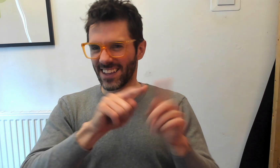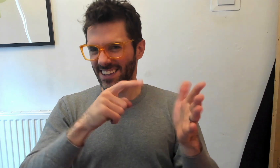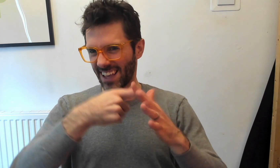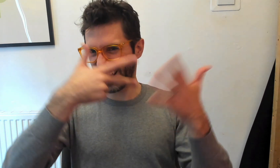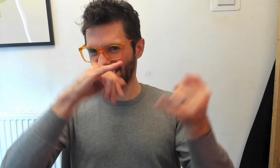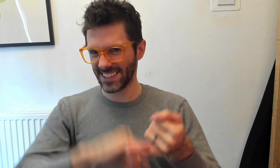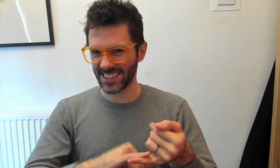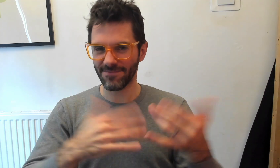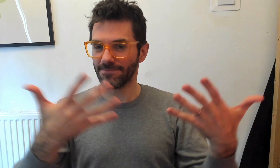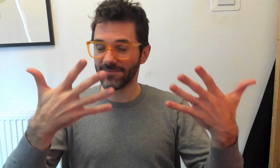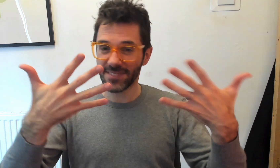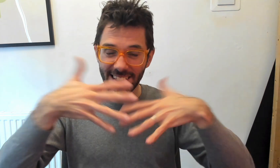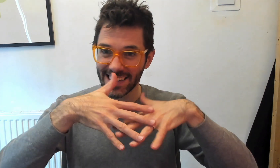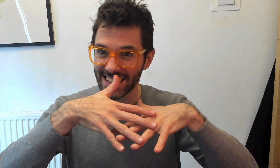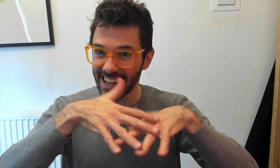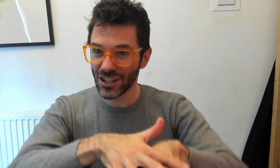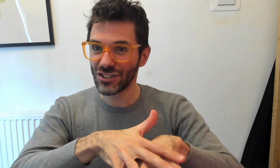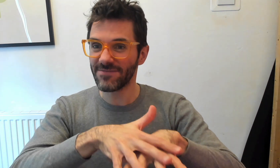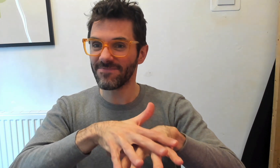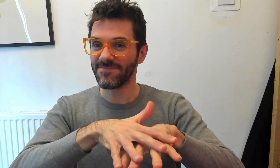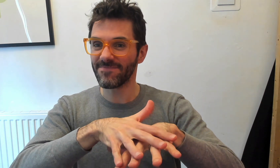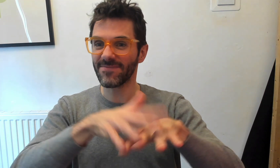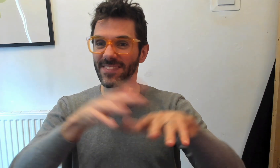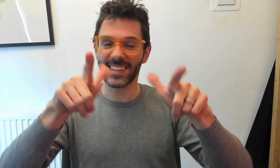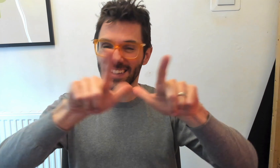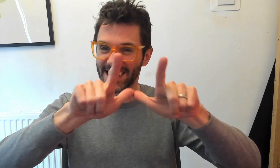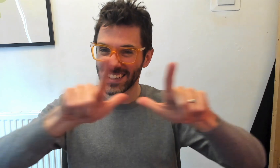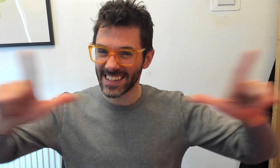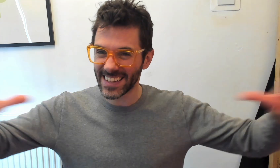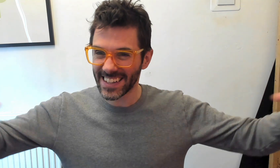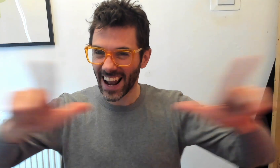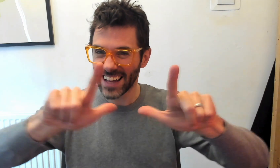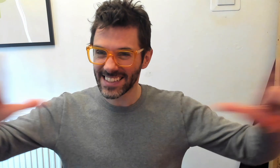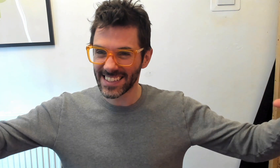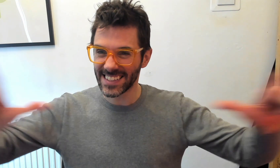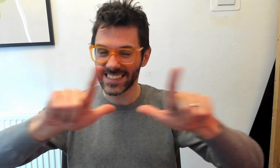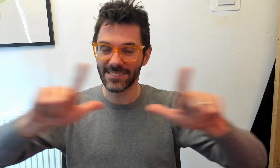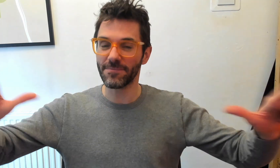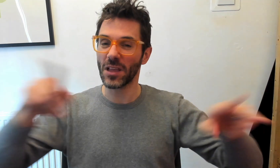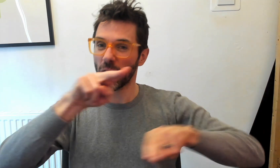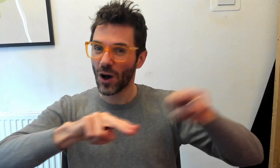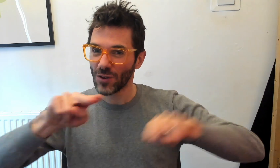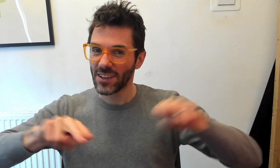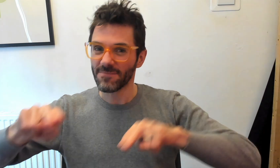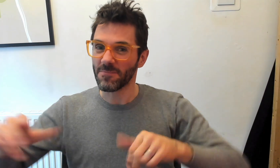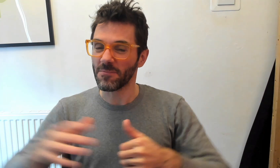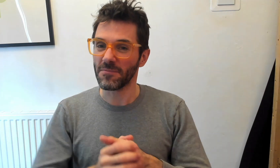orchestrate, Kubernetes, integrate, scale, and monitoring.